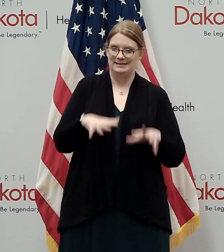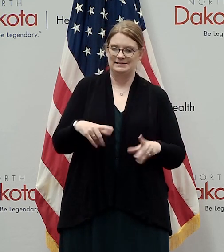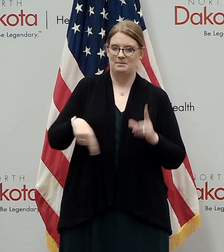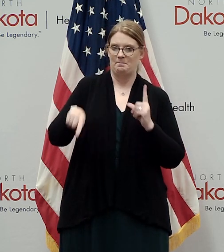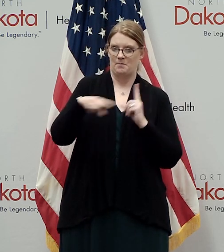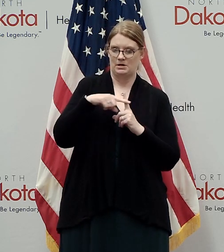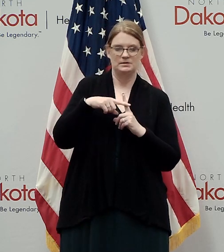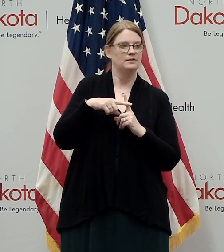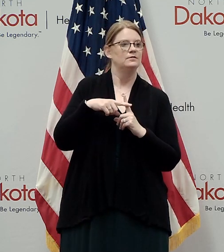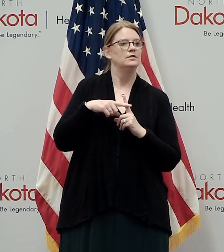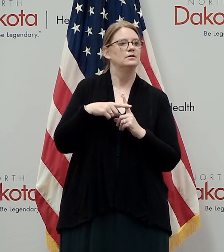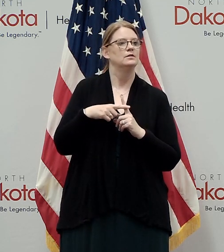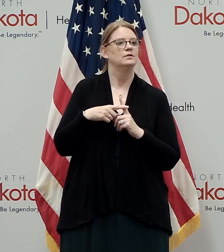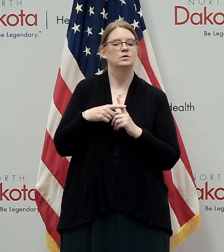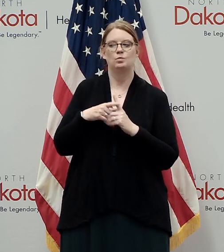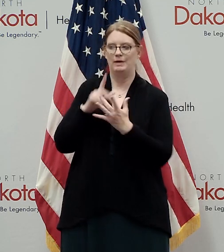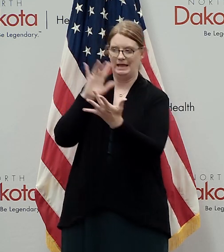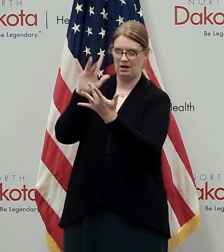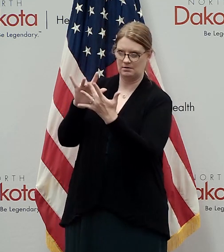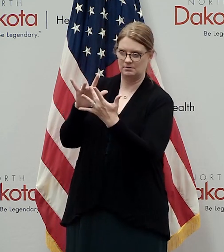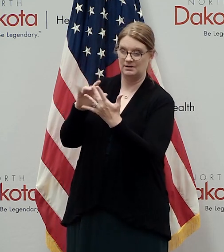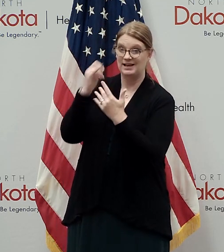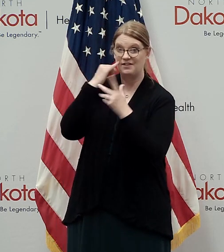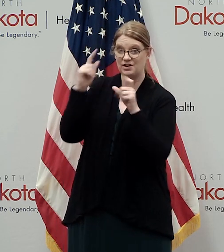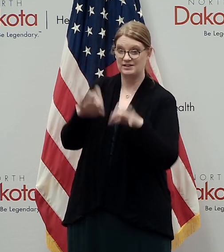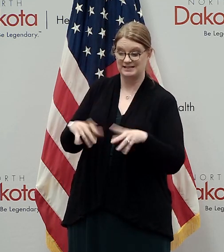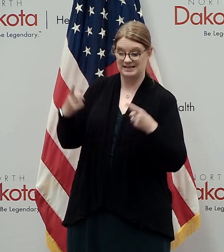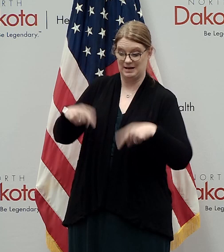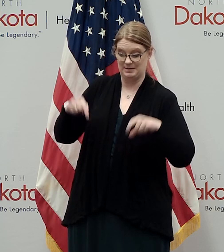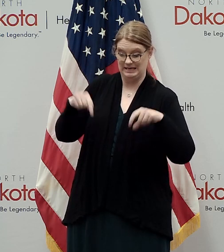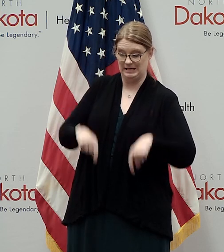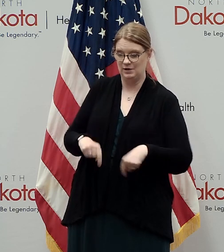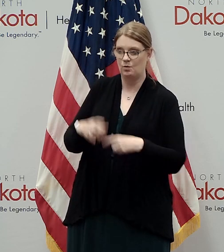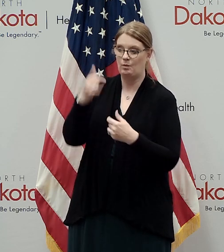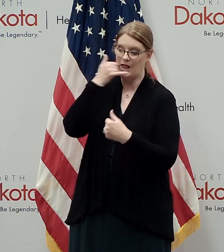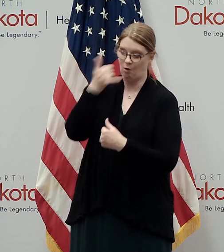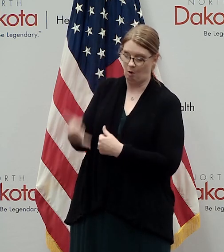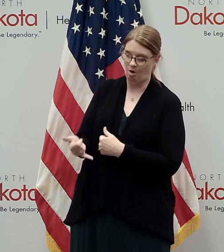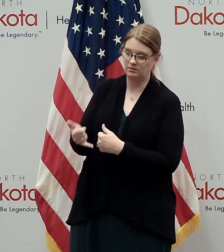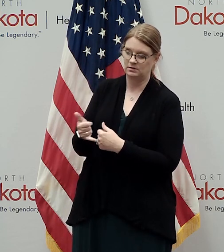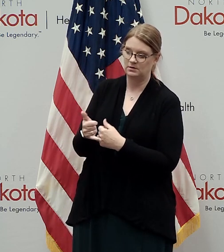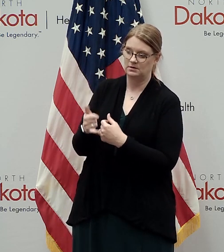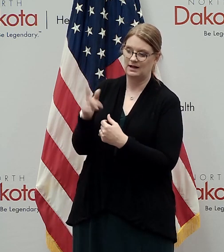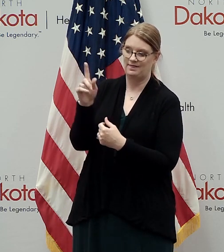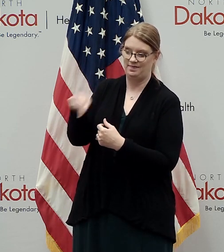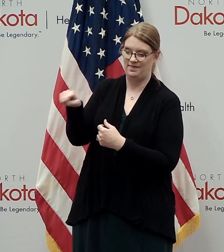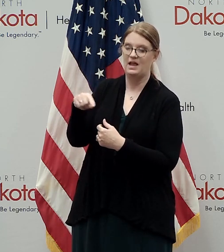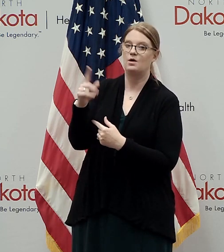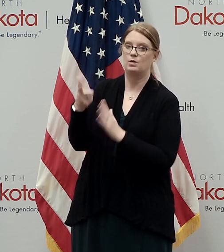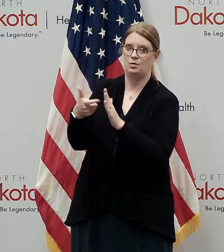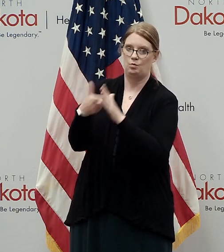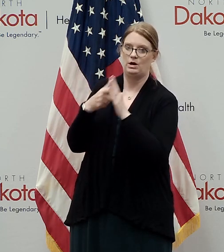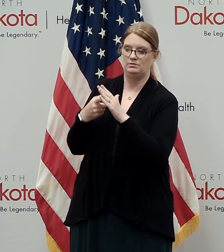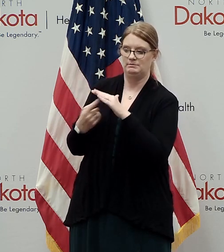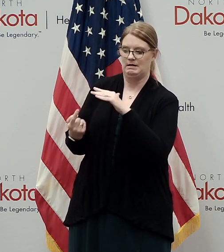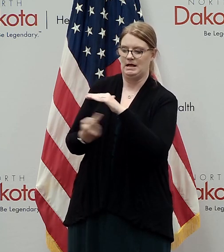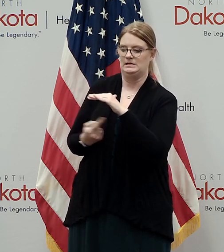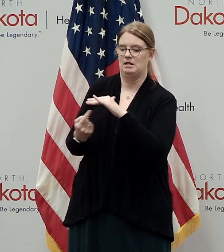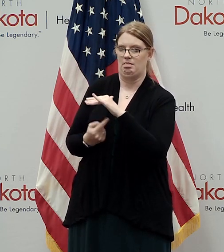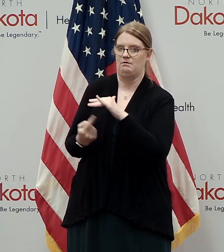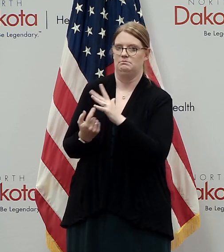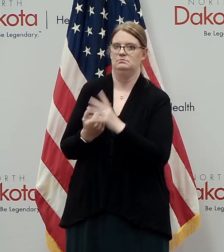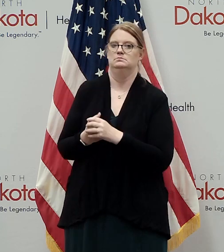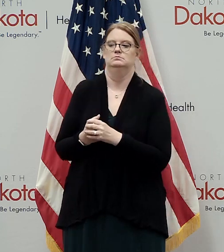positive, we contacted them. If their test was done here, we contacted them, and they are required to isolate. So they should